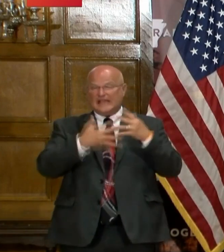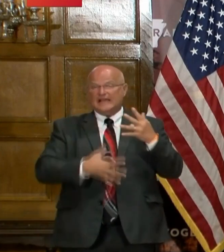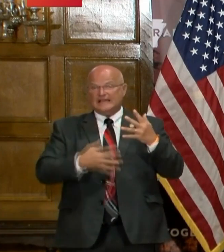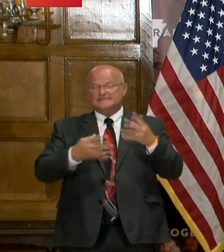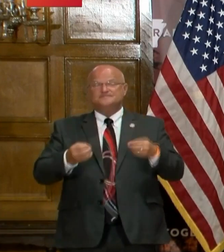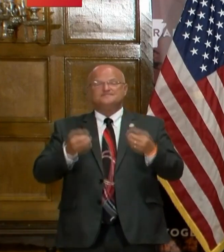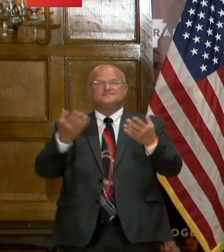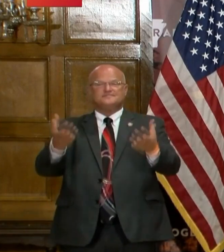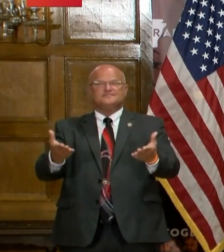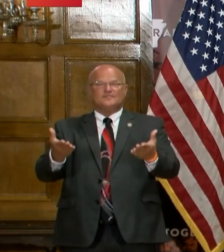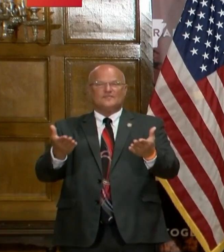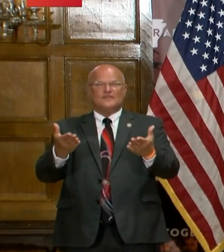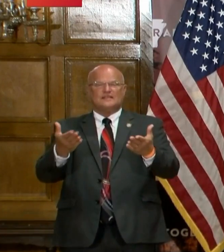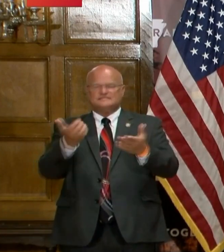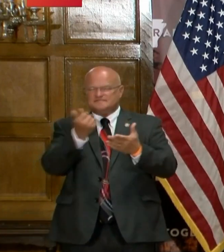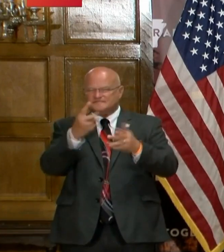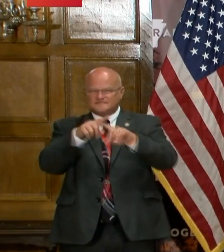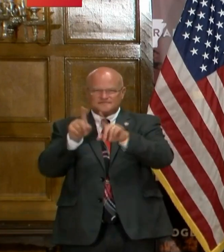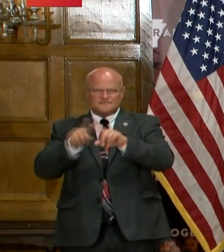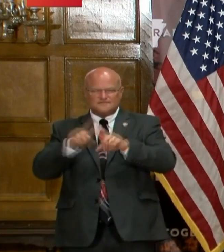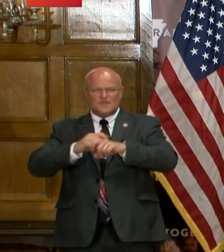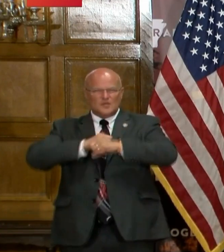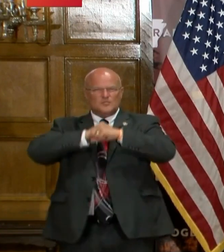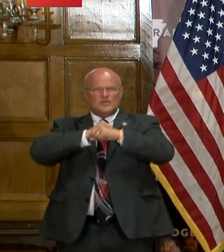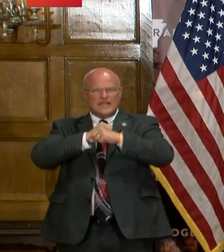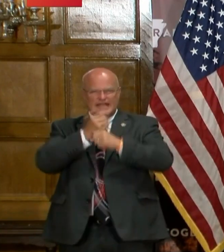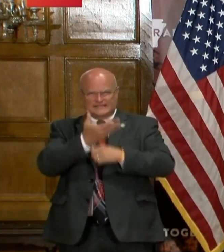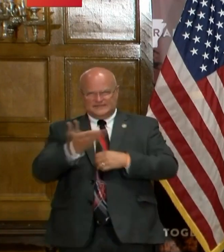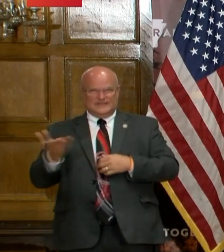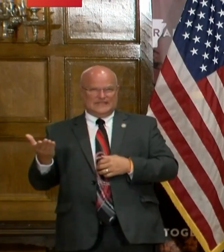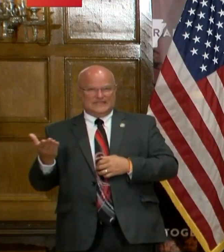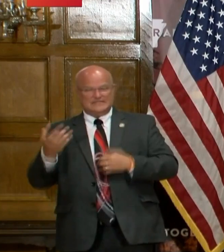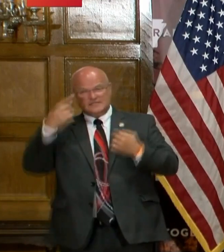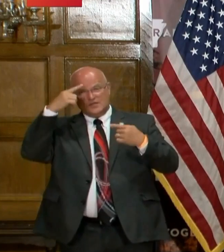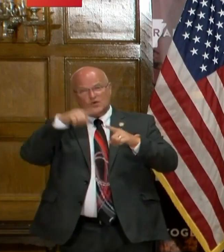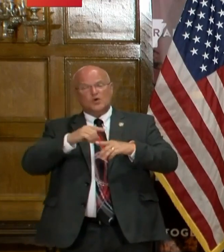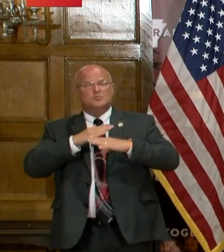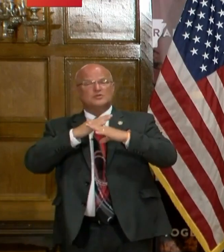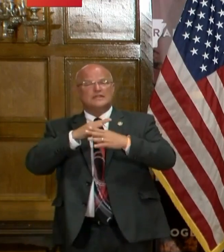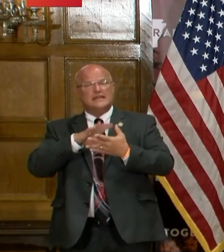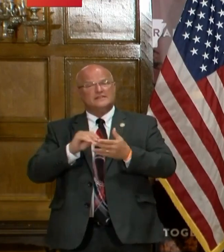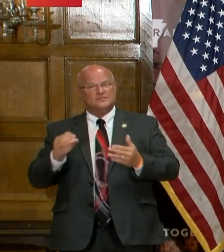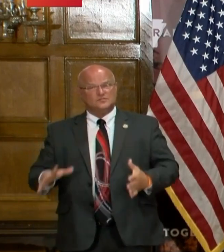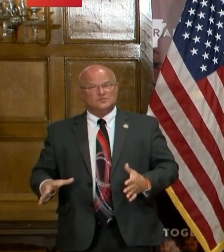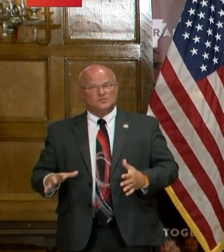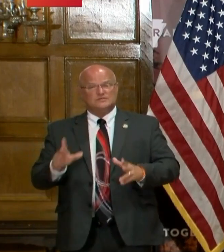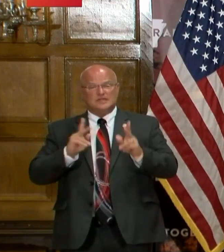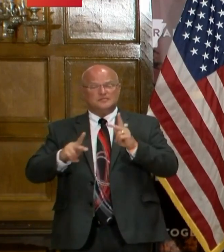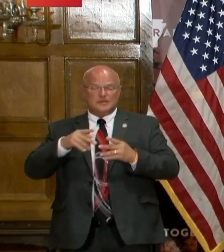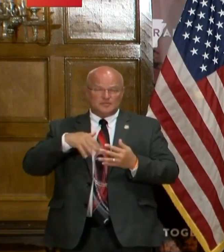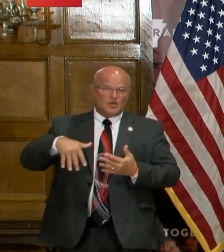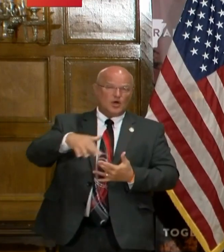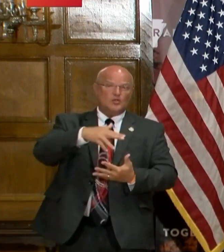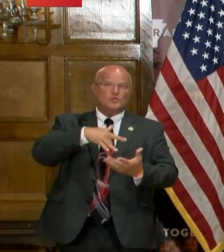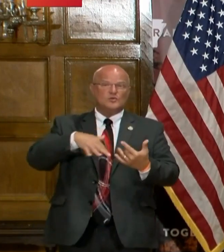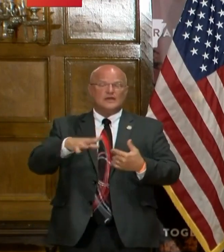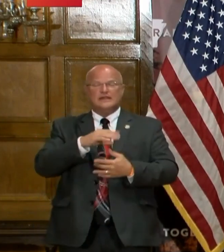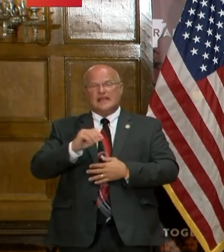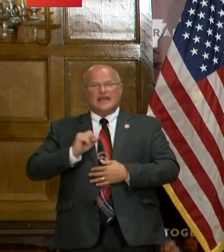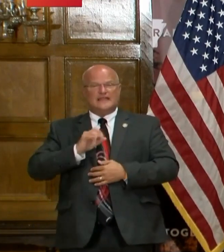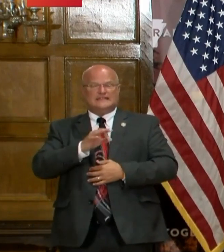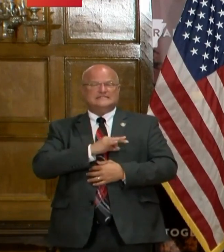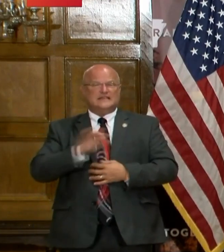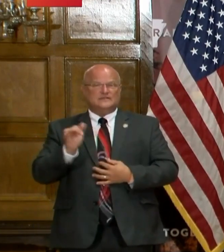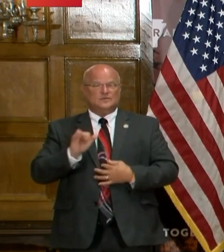guidelines provide a number of different protective measures in order to protect the students and those that are around and the staff